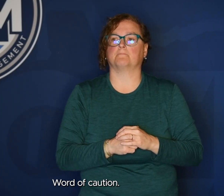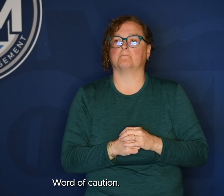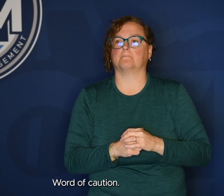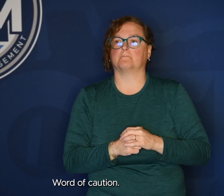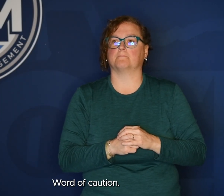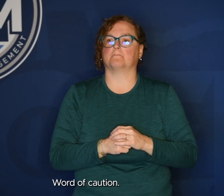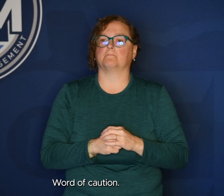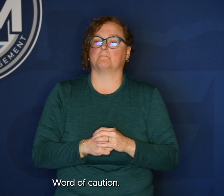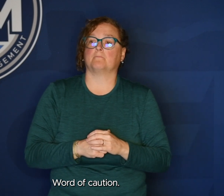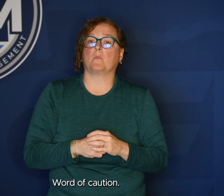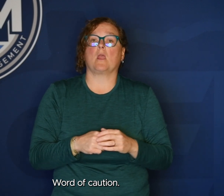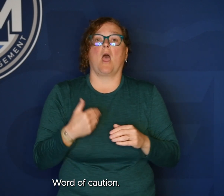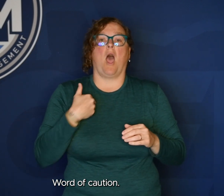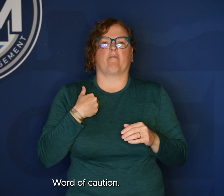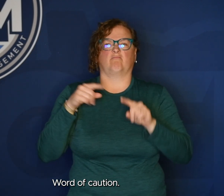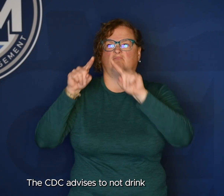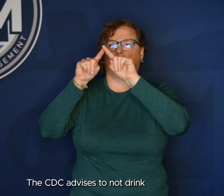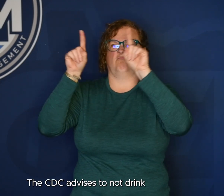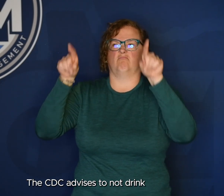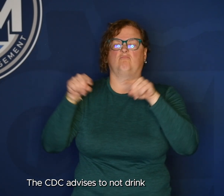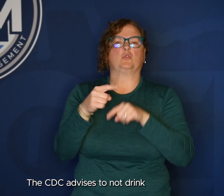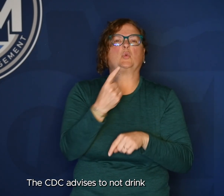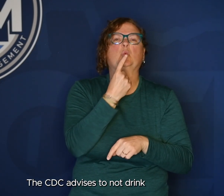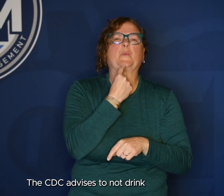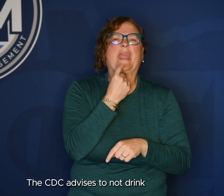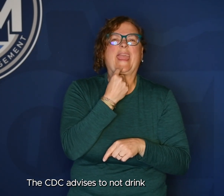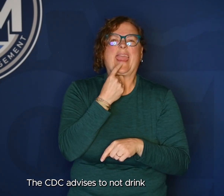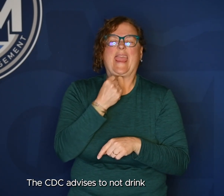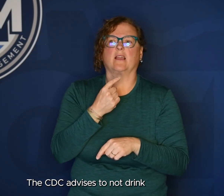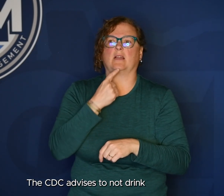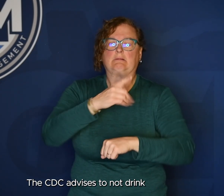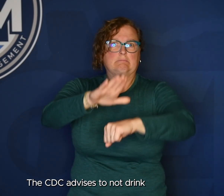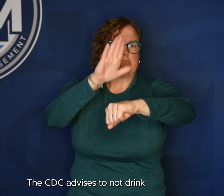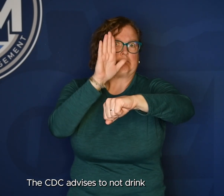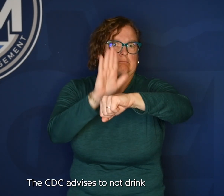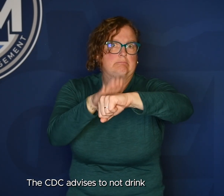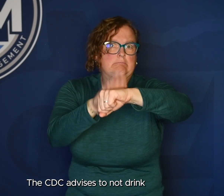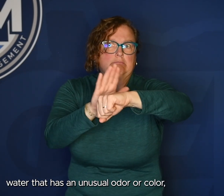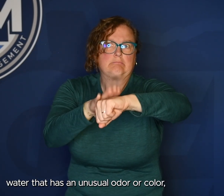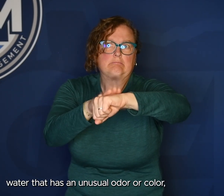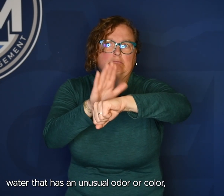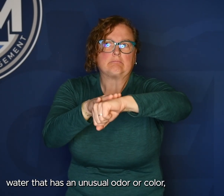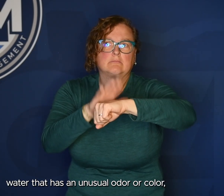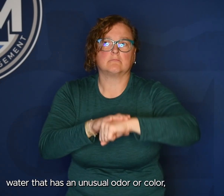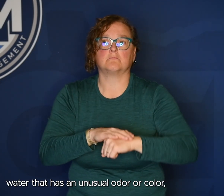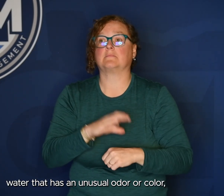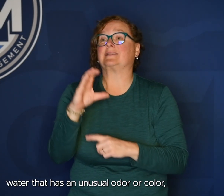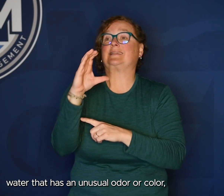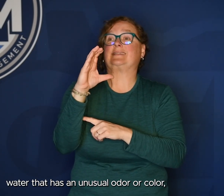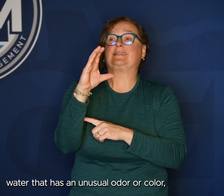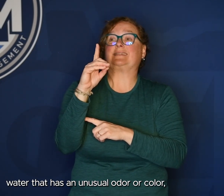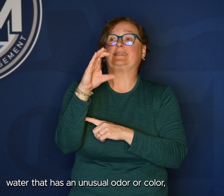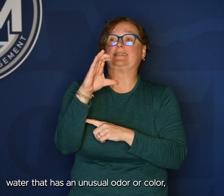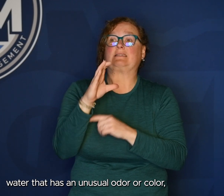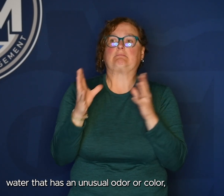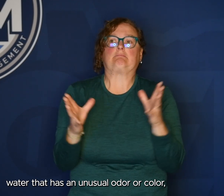Word of caution. The CDC advises to not drink water that has an unusual odor or